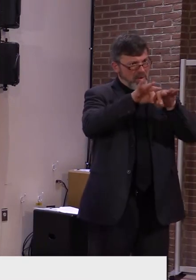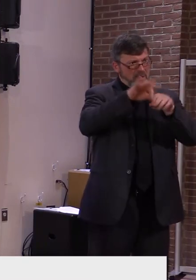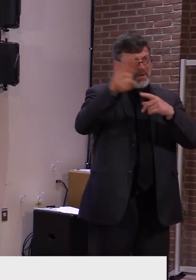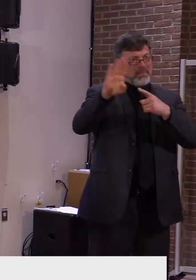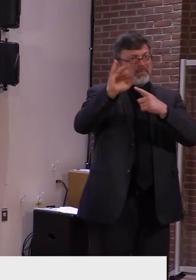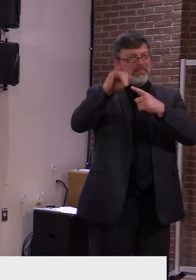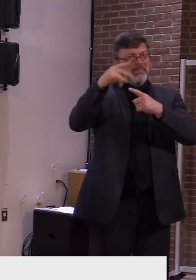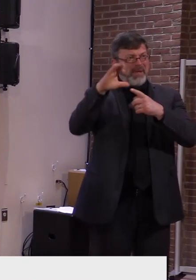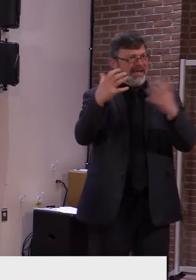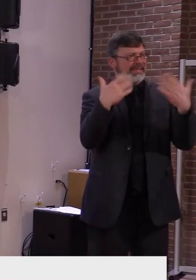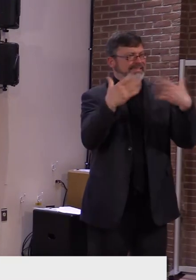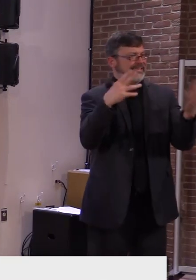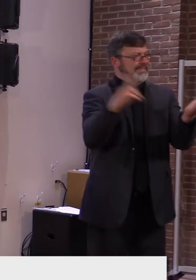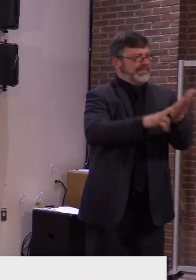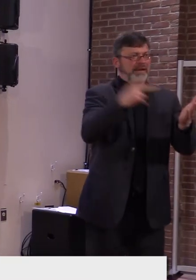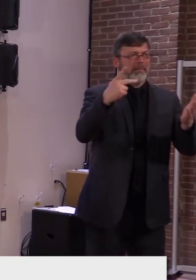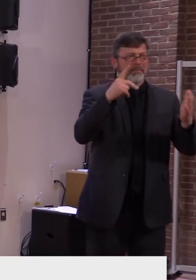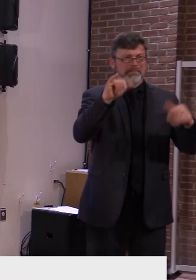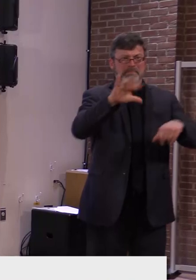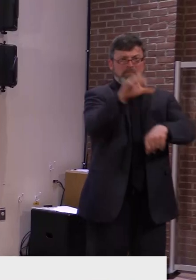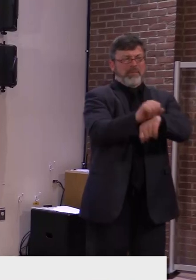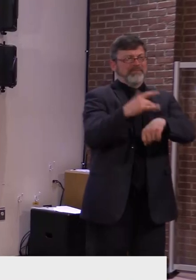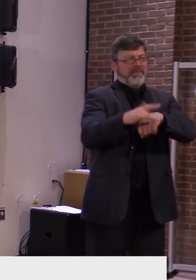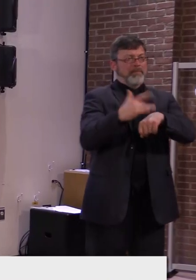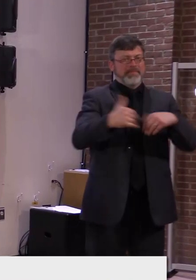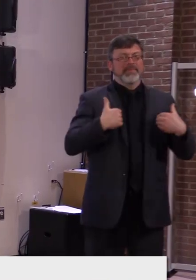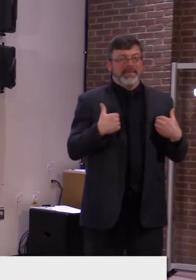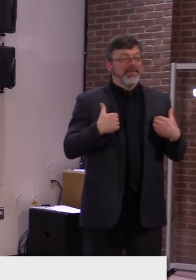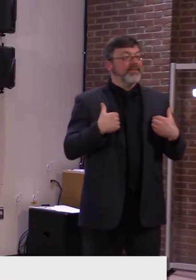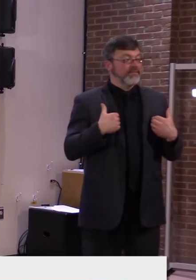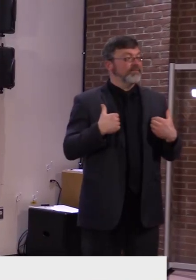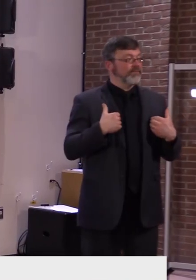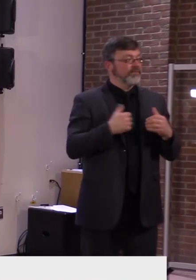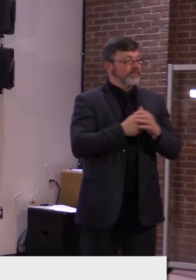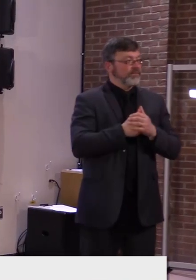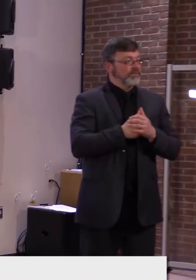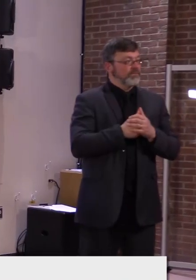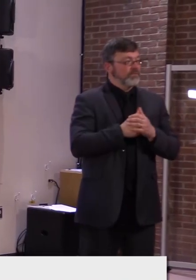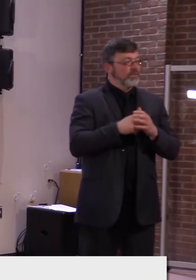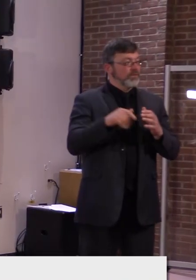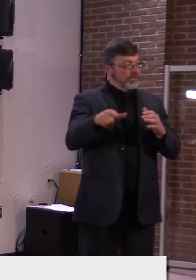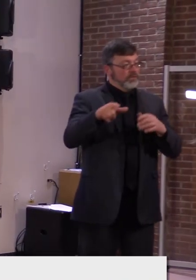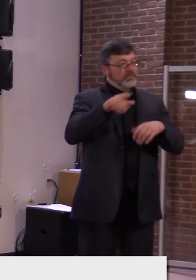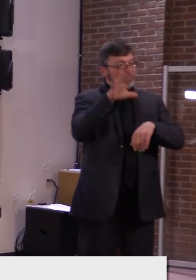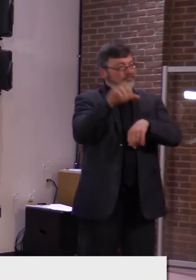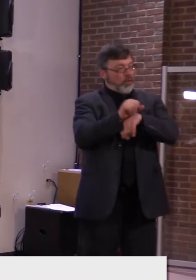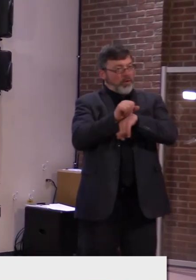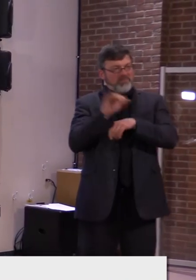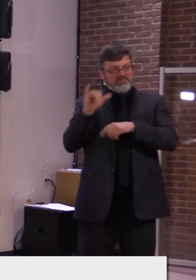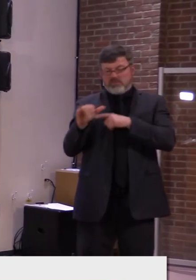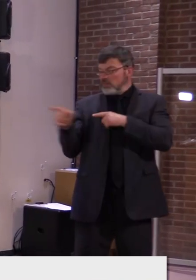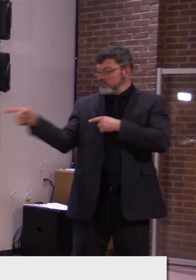an appointment at one of our health partner clinics through the state website at